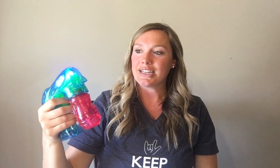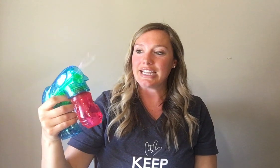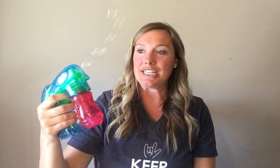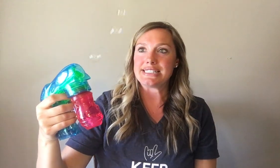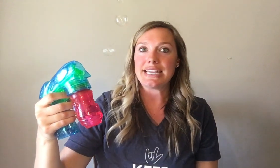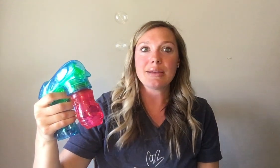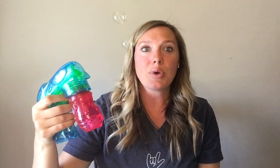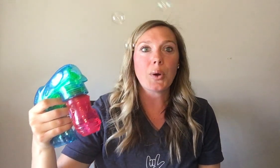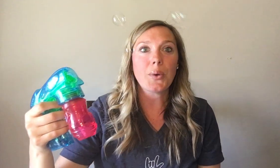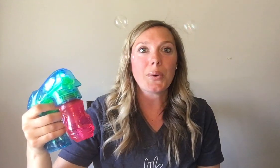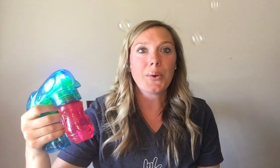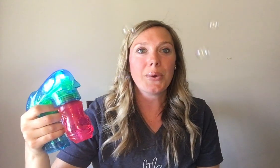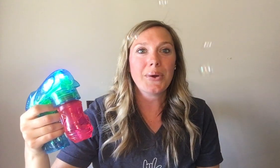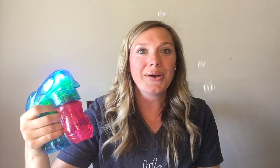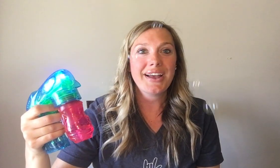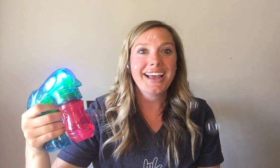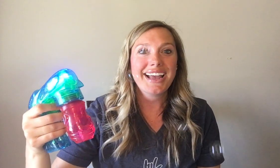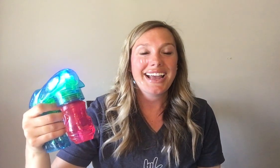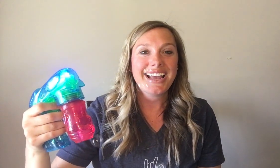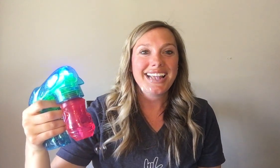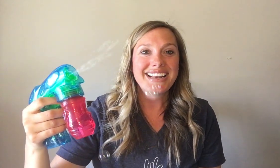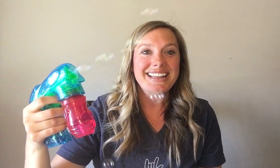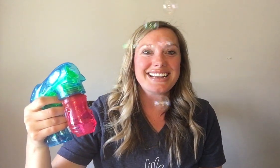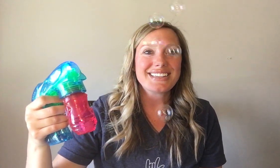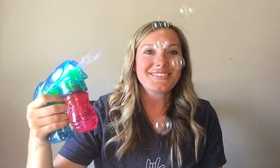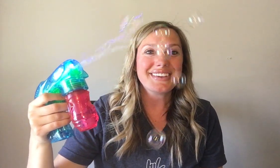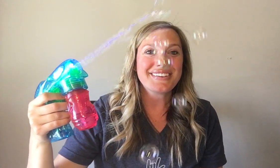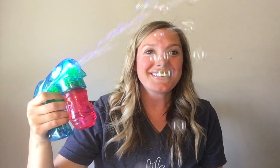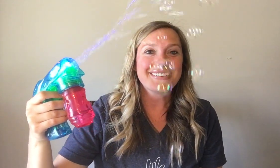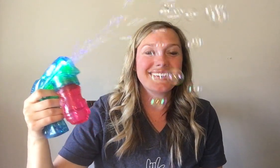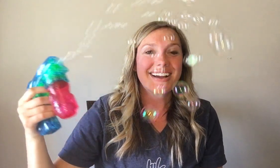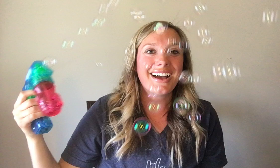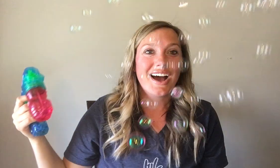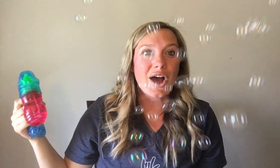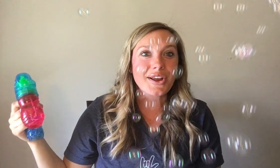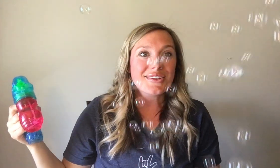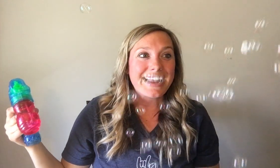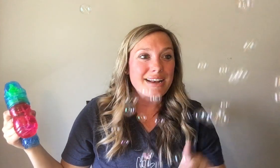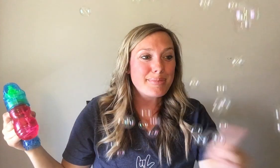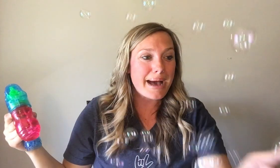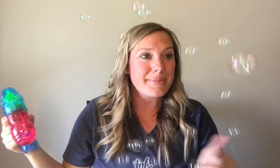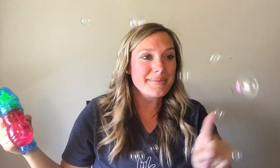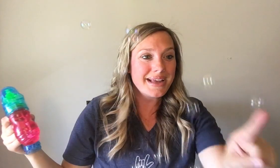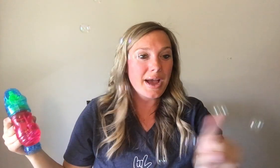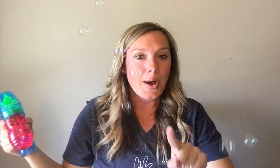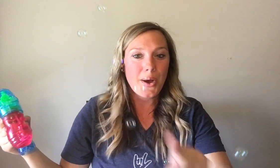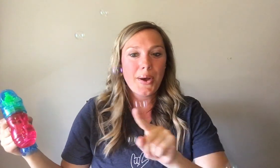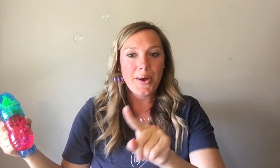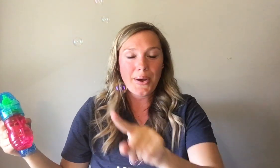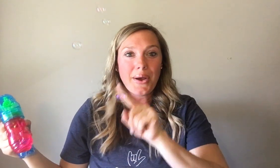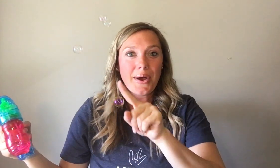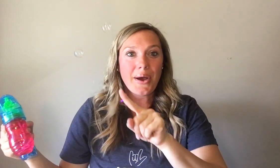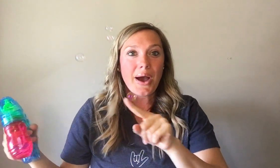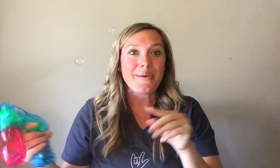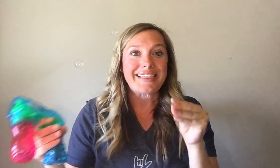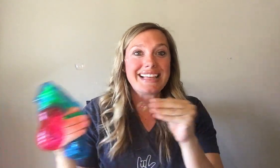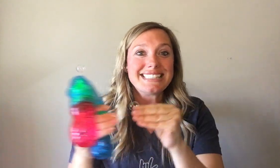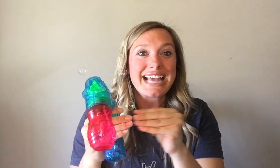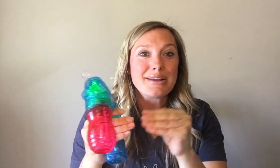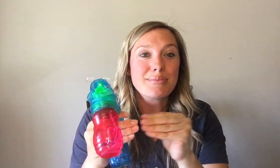Can you see them? Oh, there's a few. Are you ready to pop them? All right, let's sign